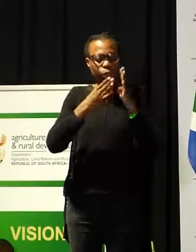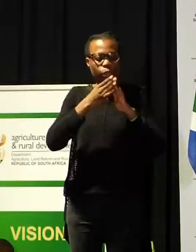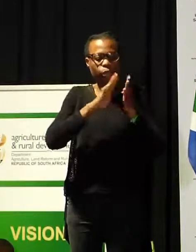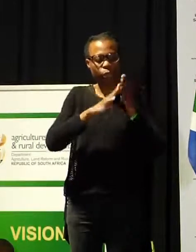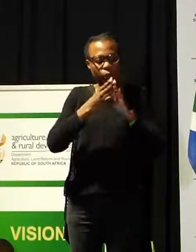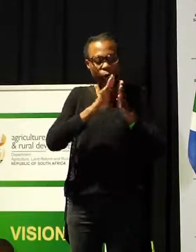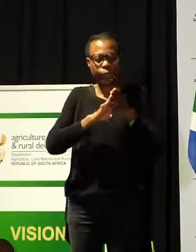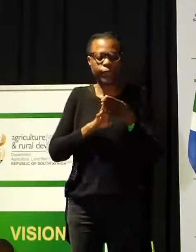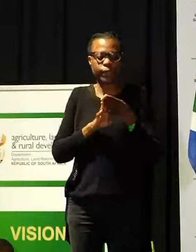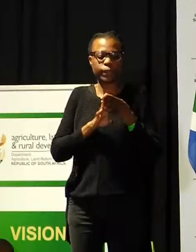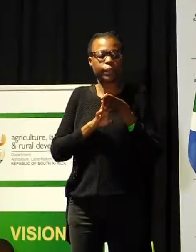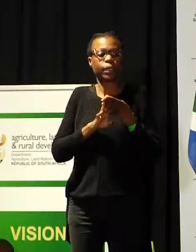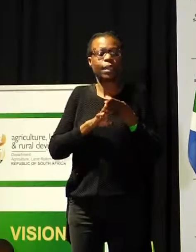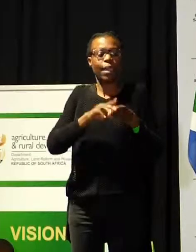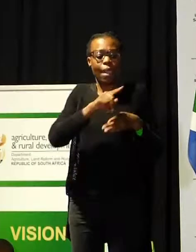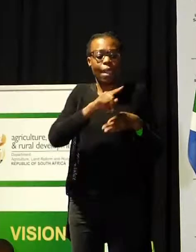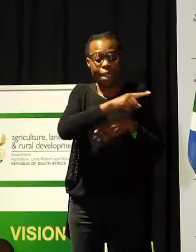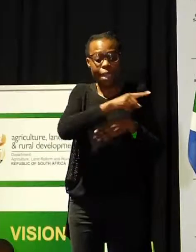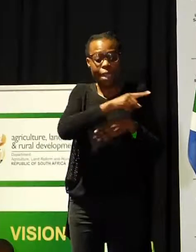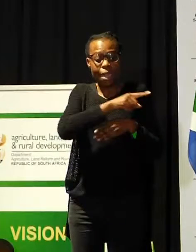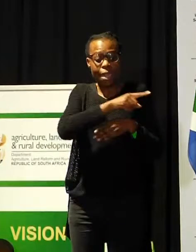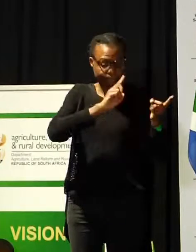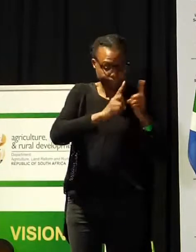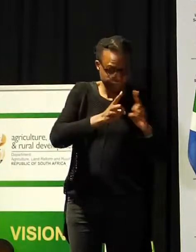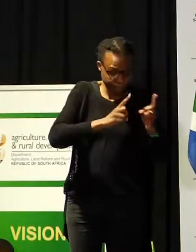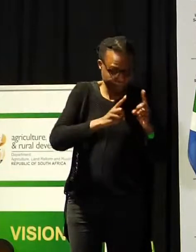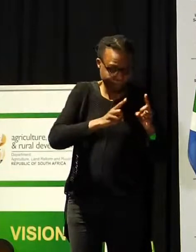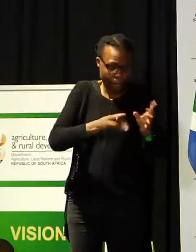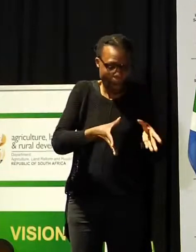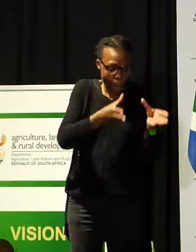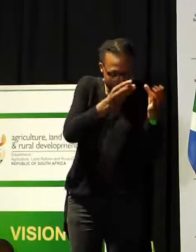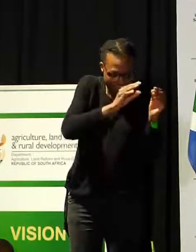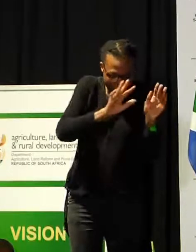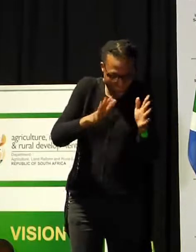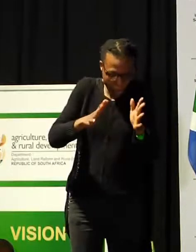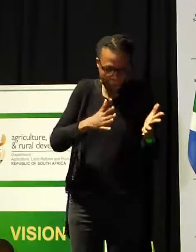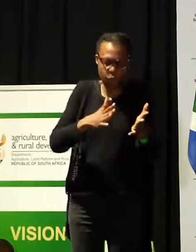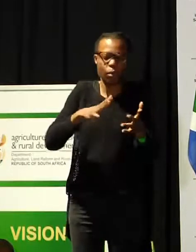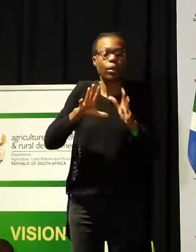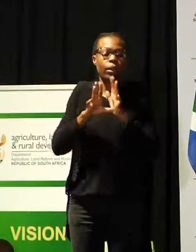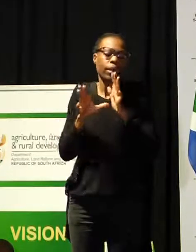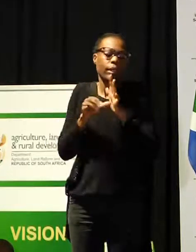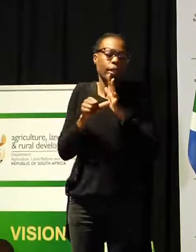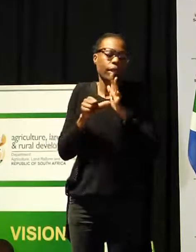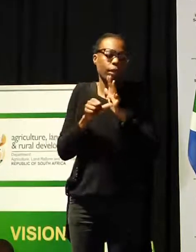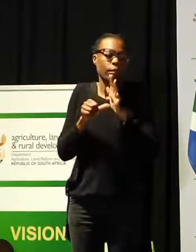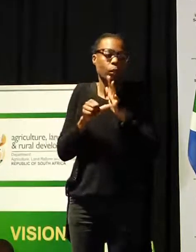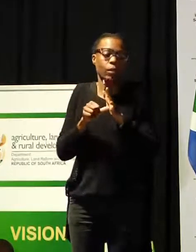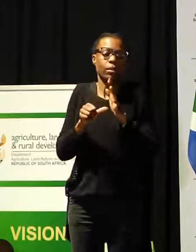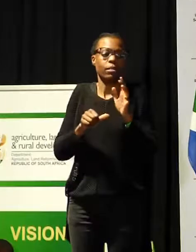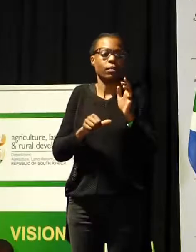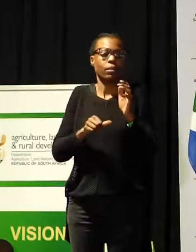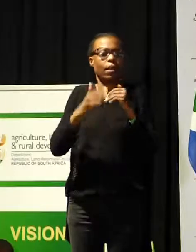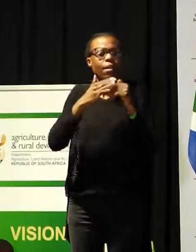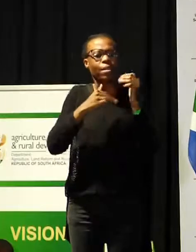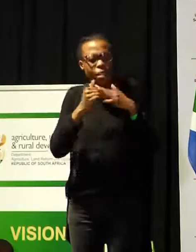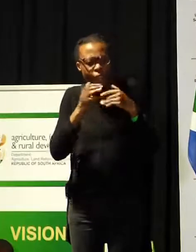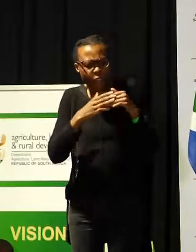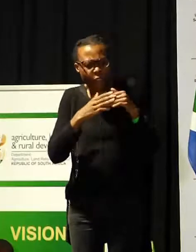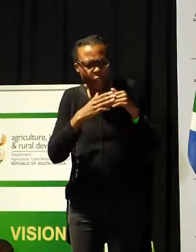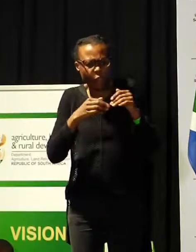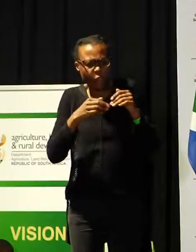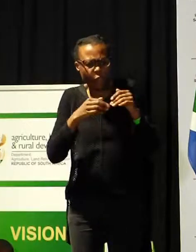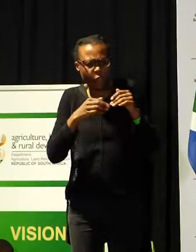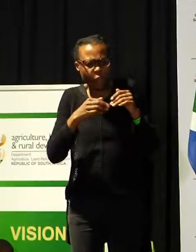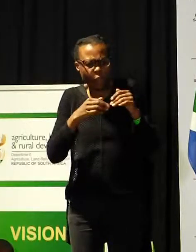land transactions that come out from these communities. The regularization of existing developments in communal areas. There is